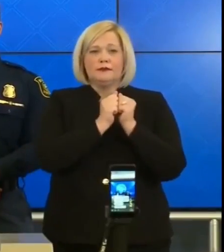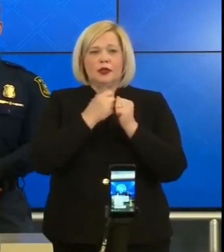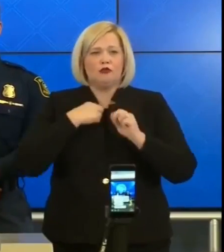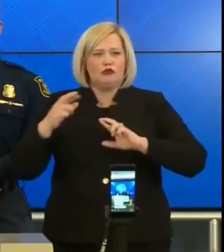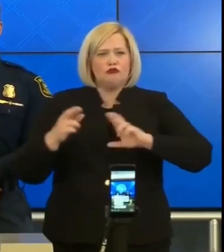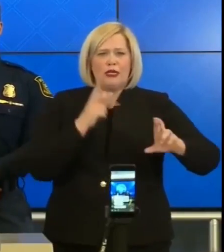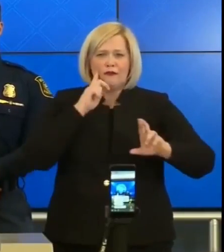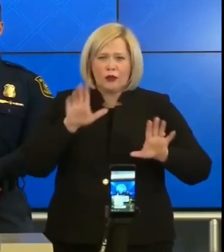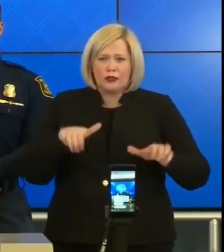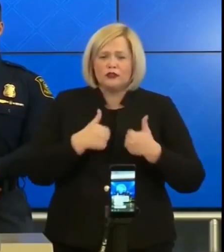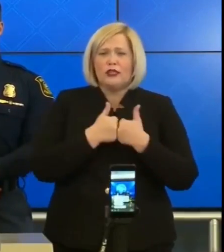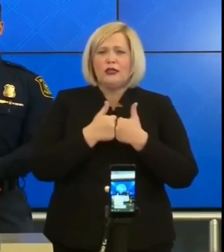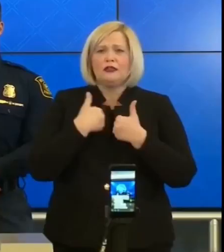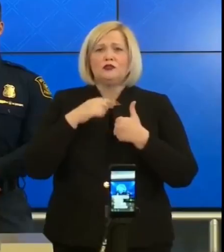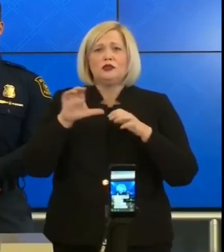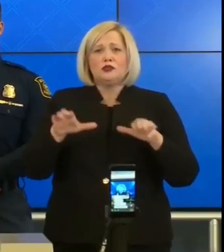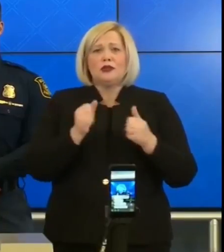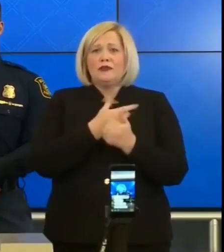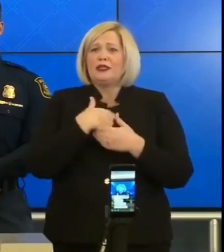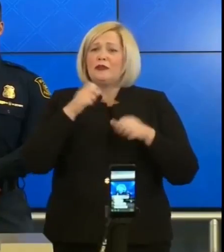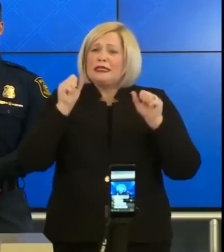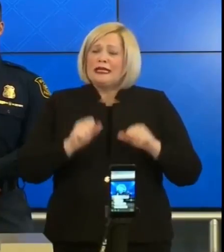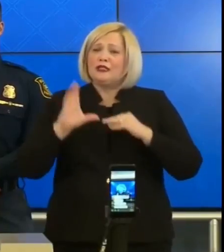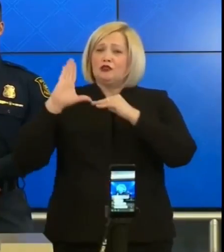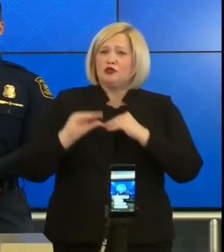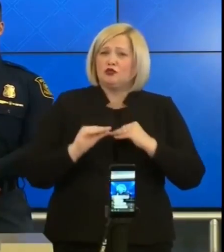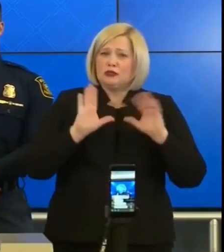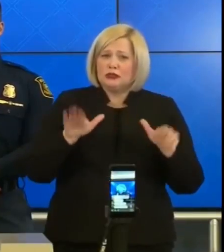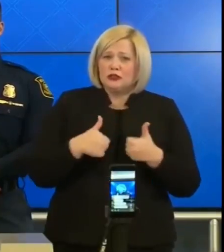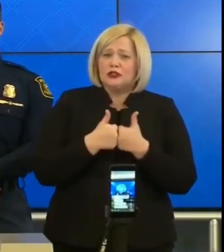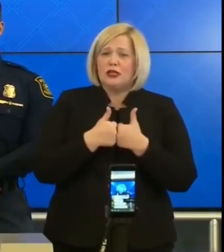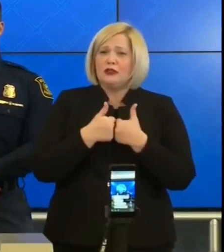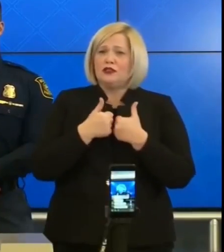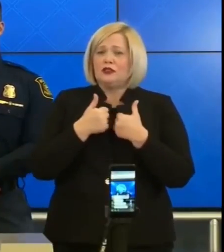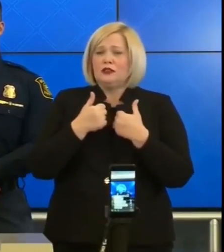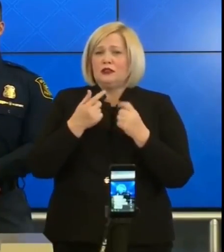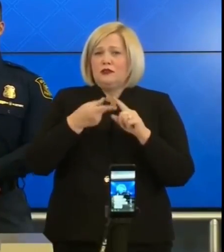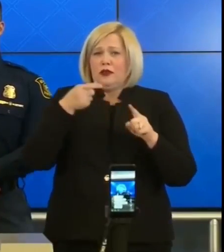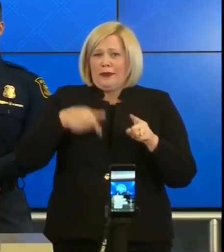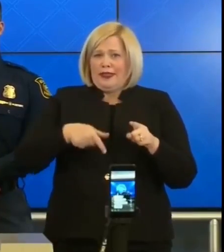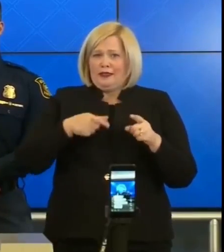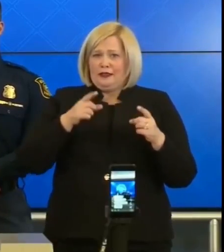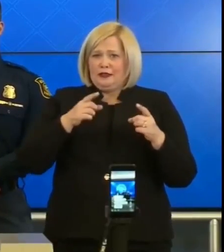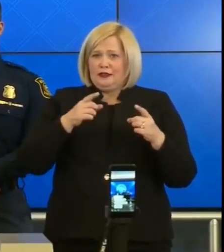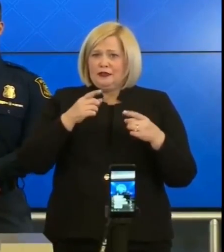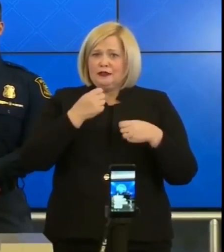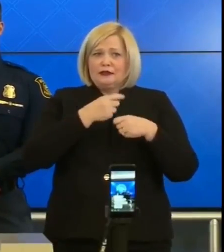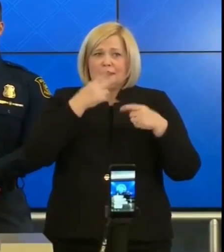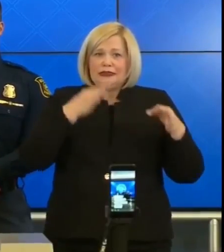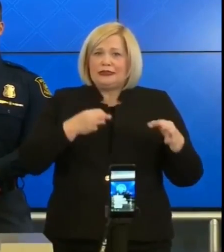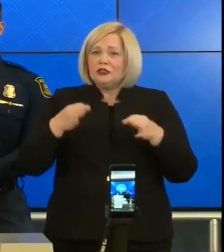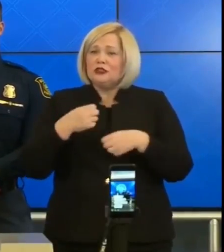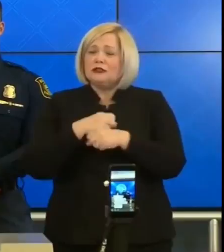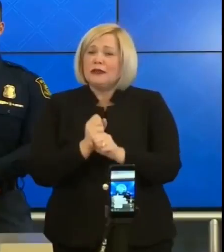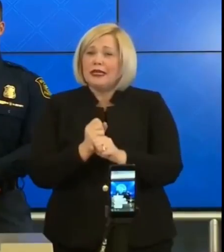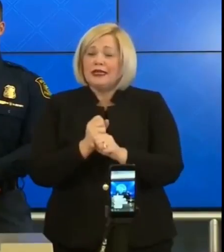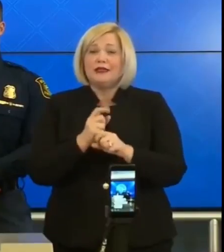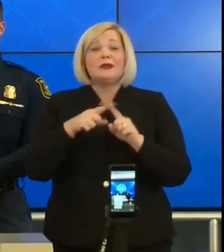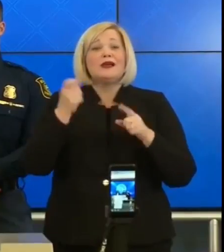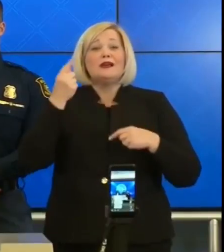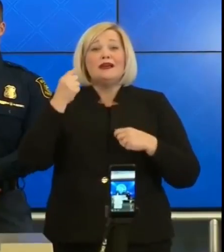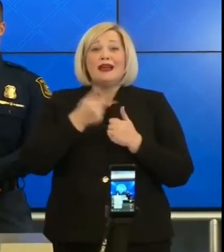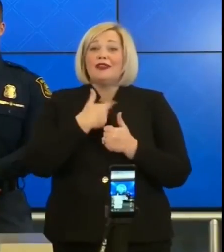do everything we can to mitigate the challenges that are created as a result of these decisions, but every decision that's